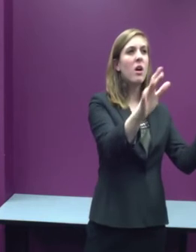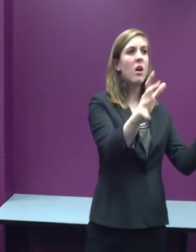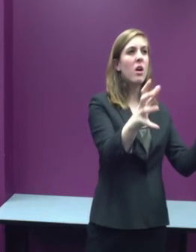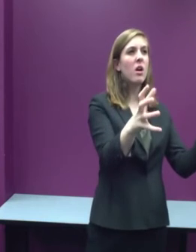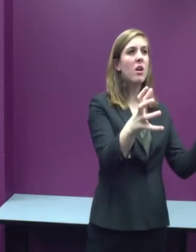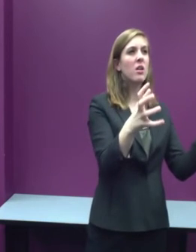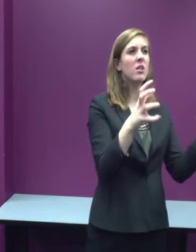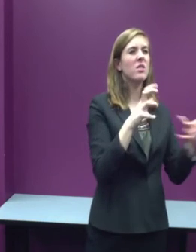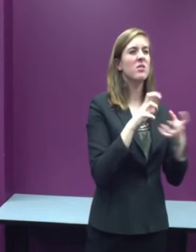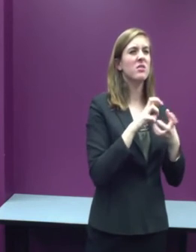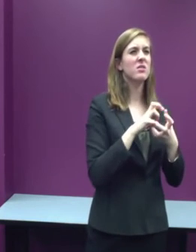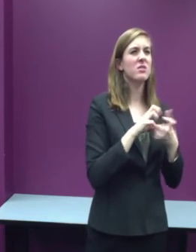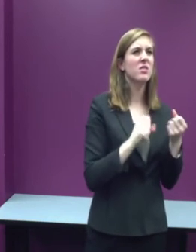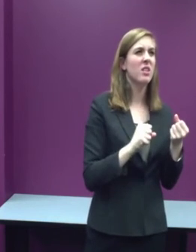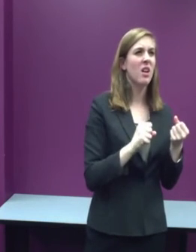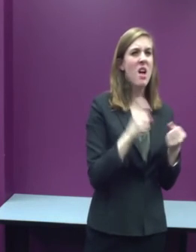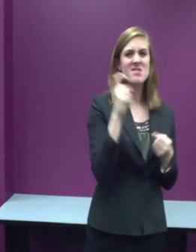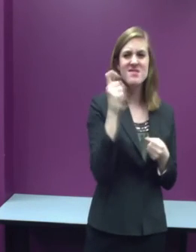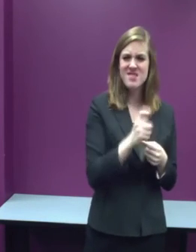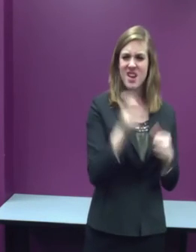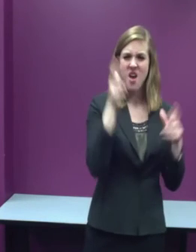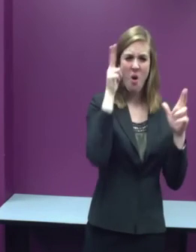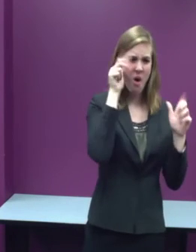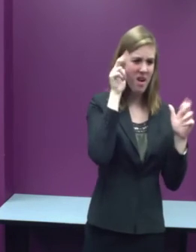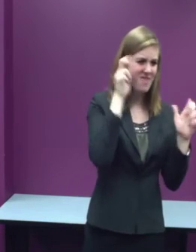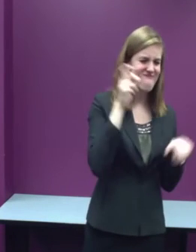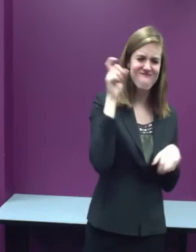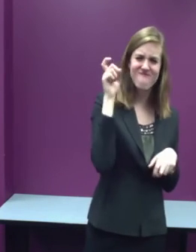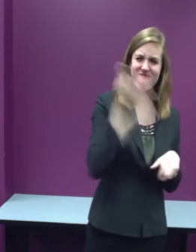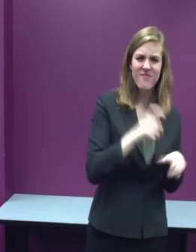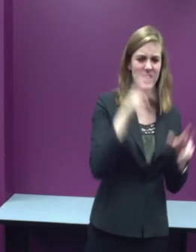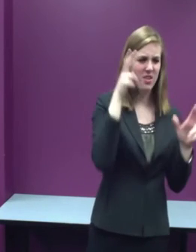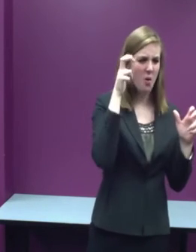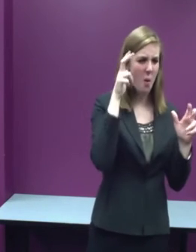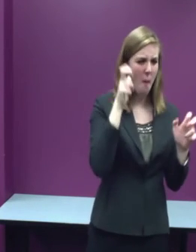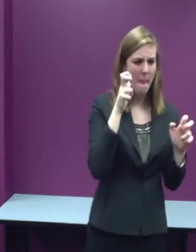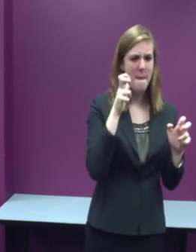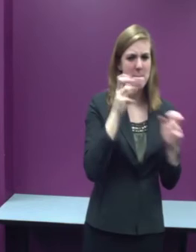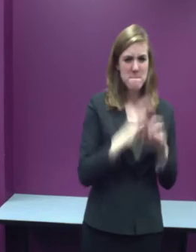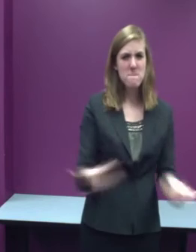The need for horses was now more important than ever.